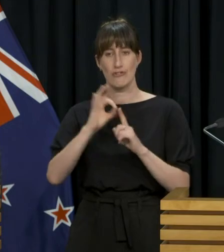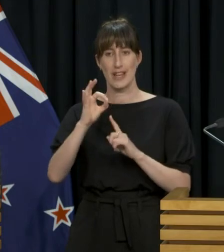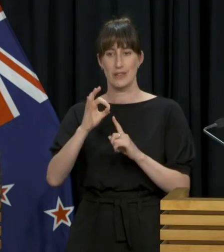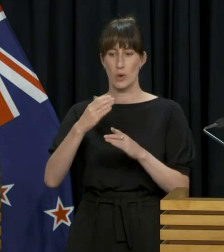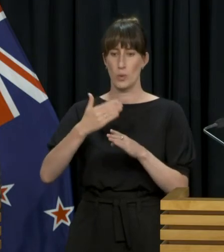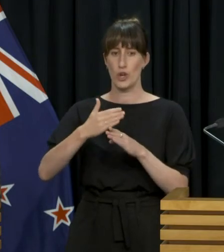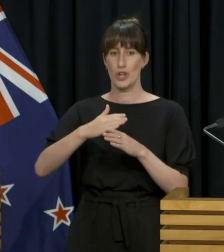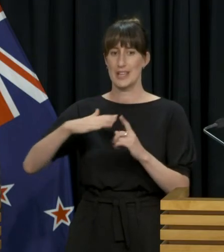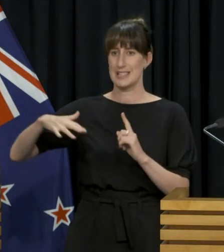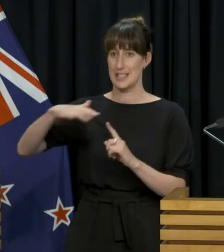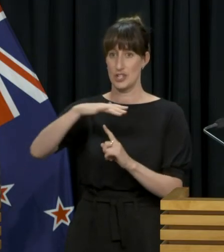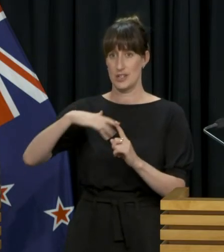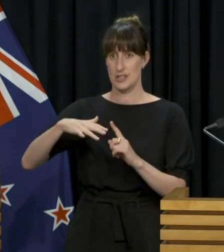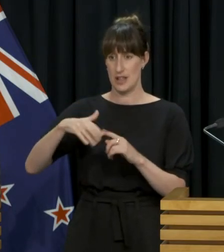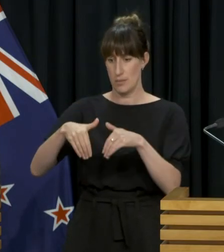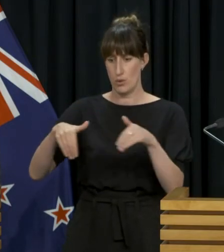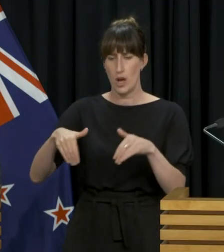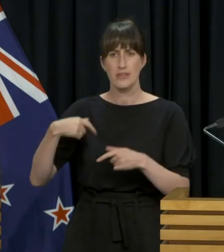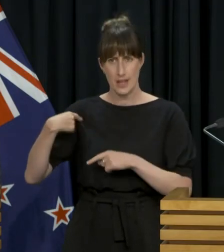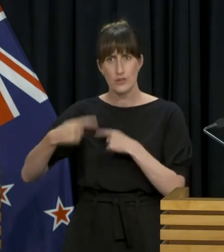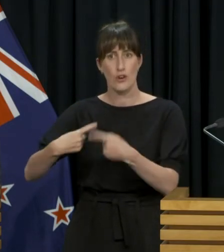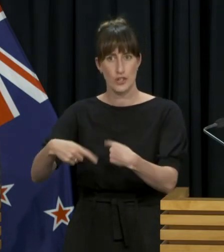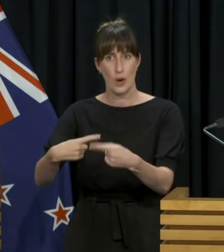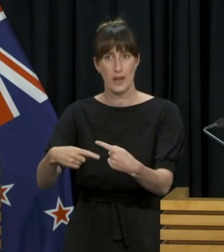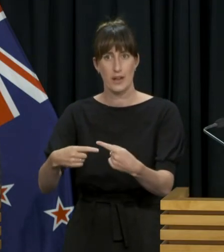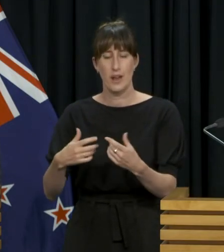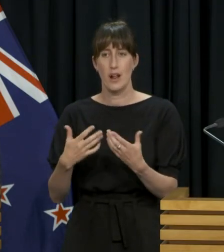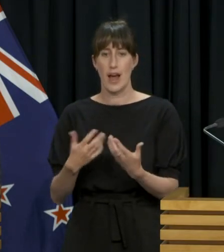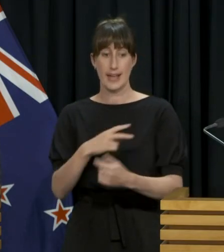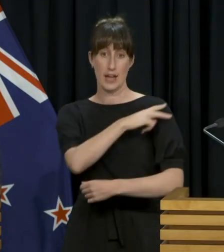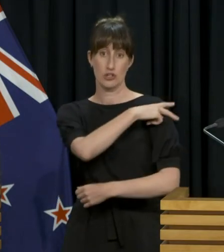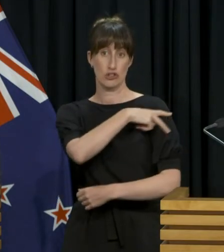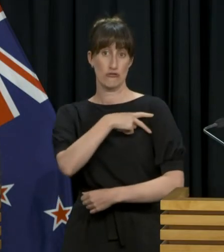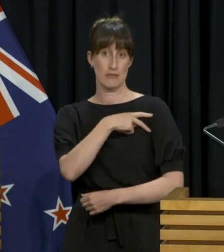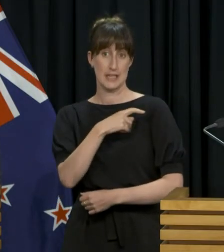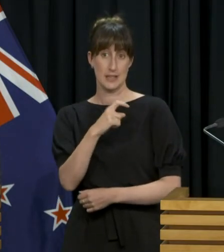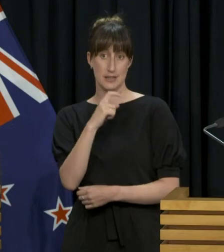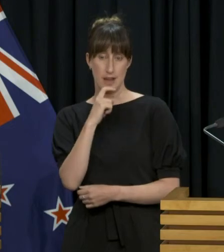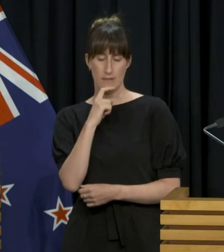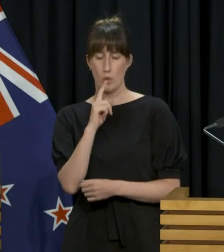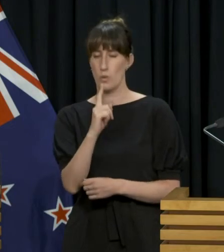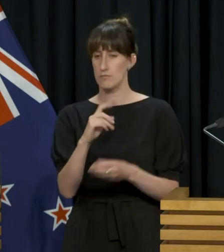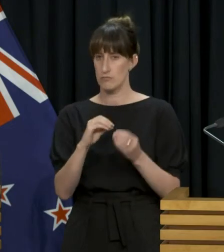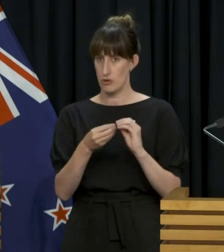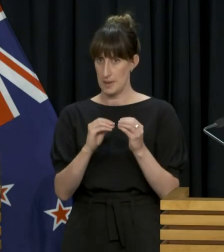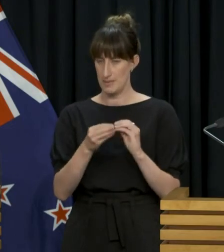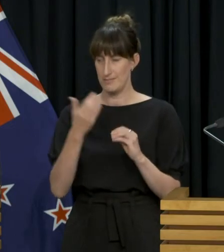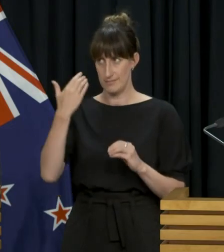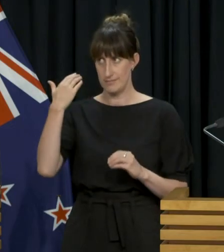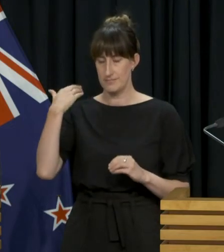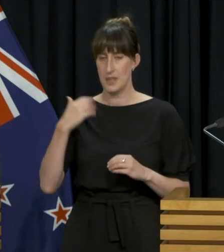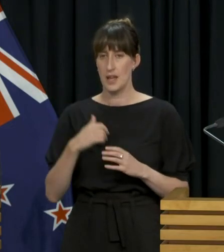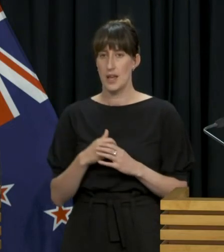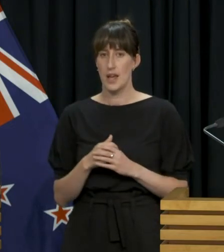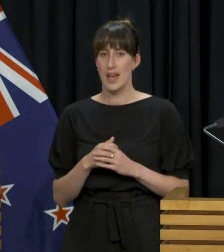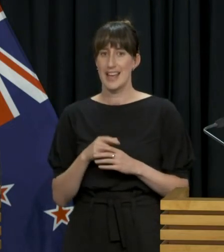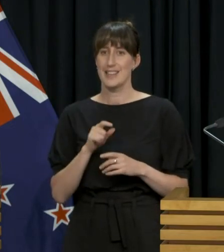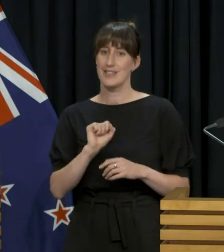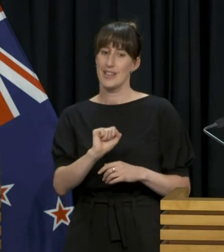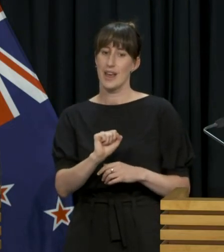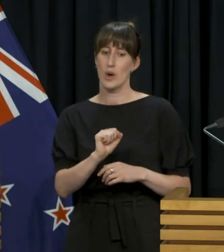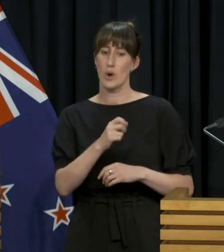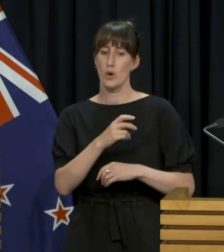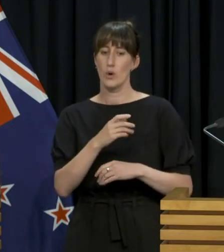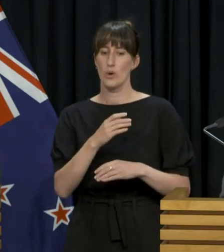border is ongoing. So if you think about our security workforce, one of the issues that we did have early on was that you had a casualised workforce there, some of whom